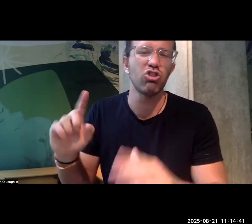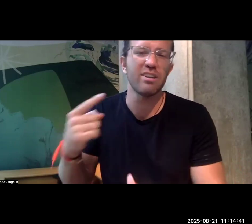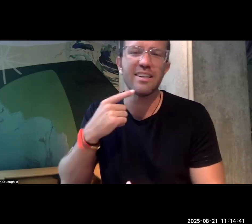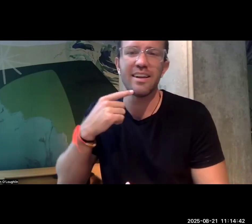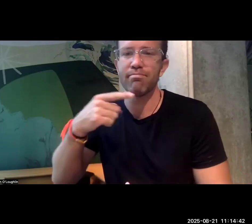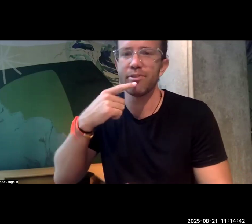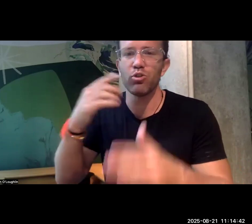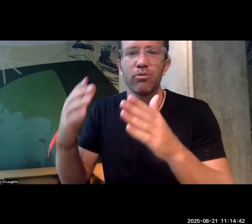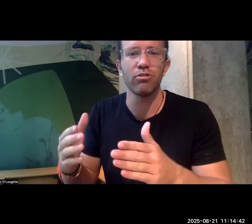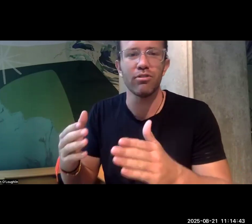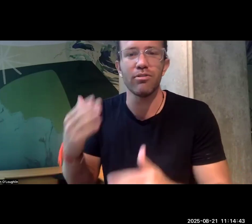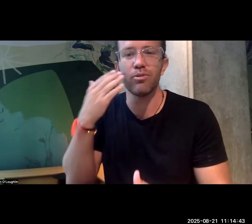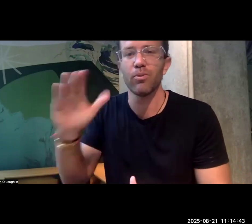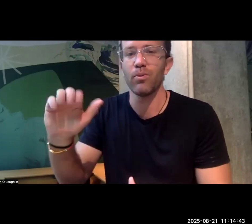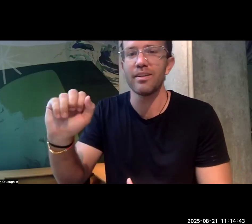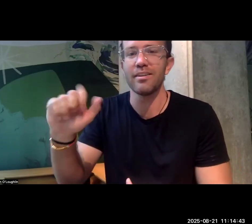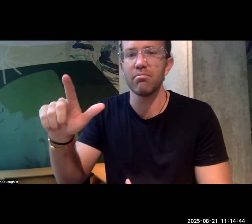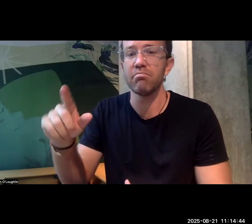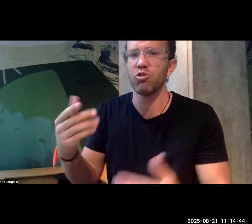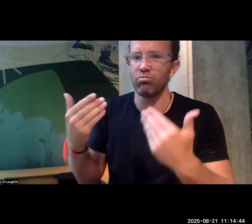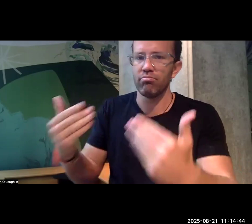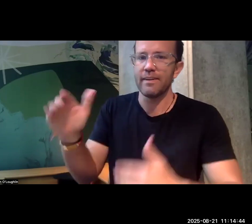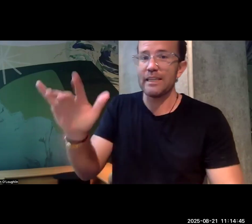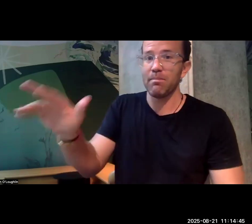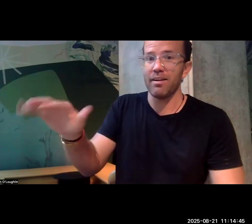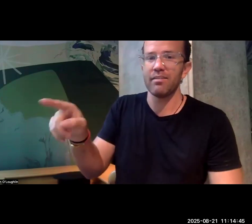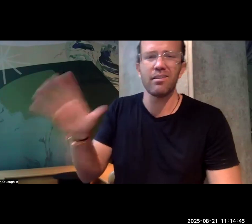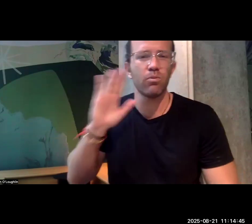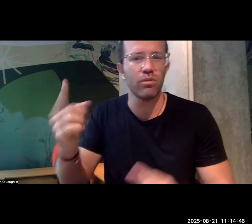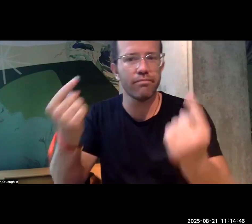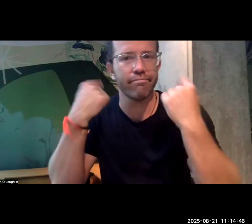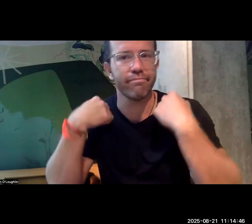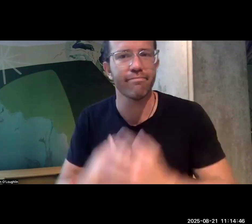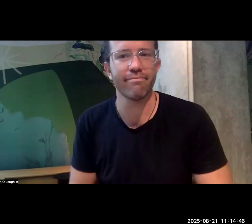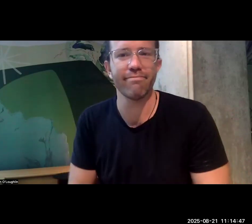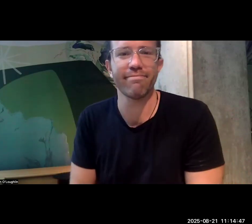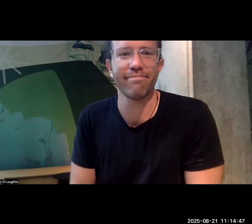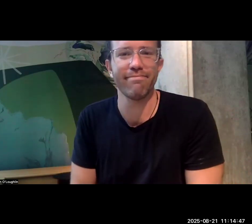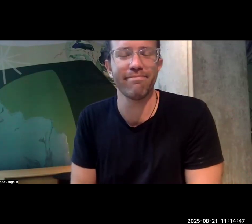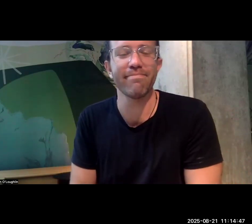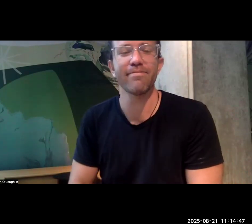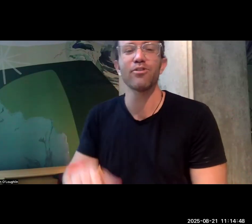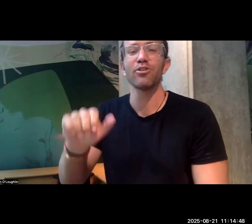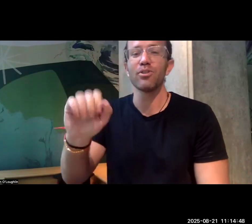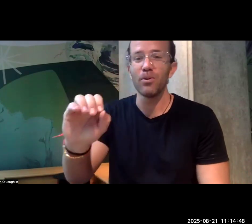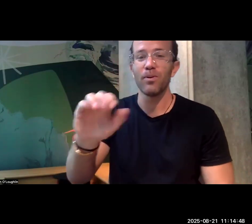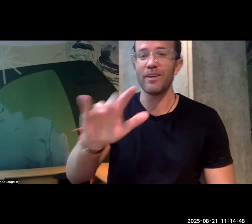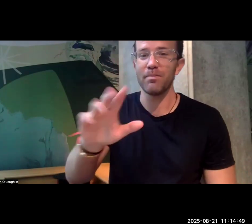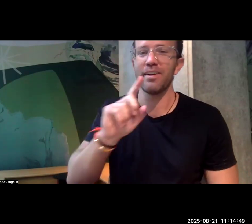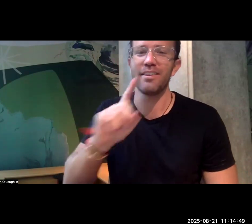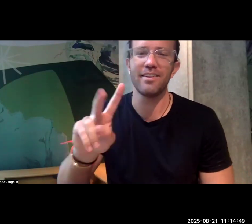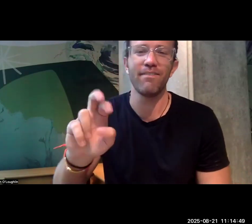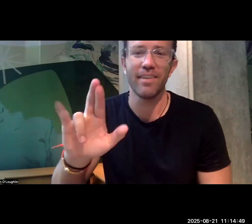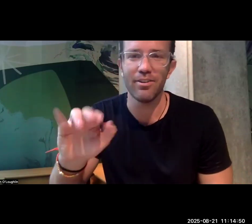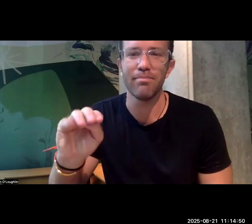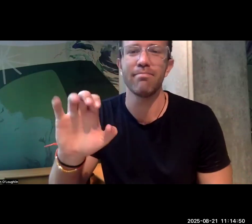like, the meet different hearing consumers who know ASL, and they will go ahead and fingerspell everything, and